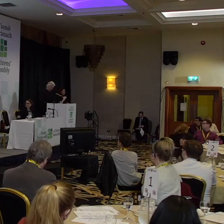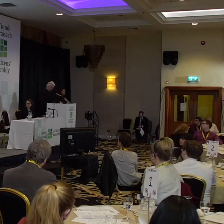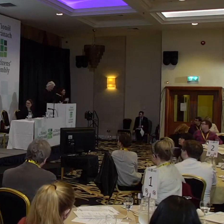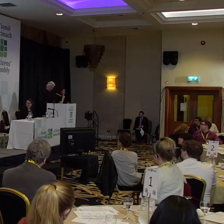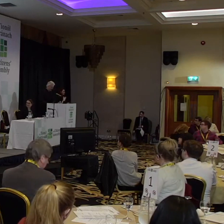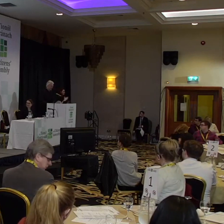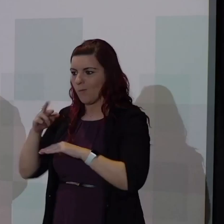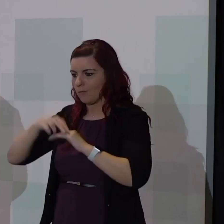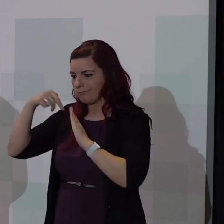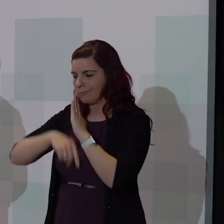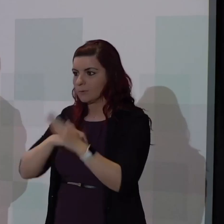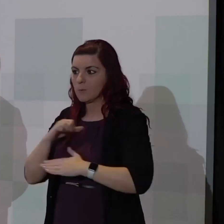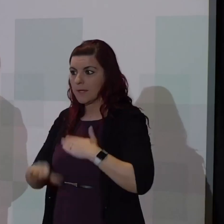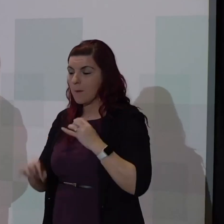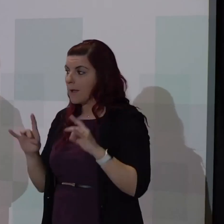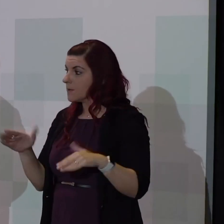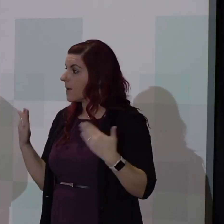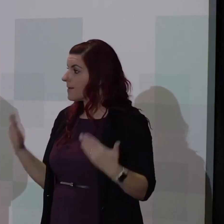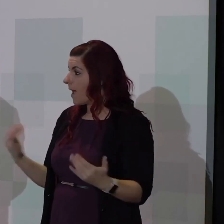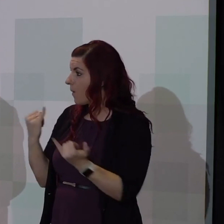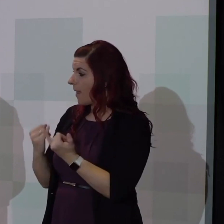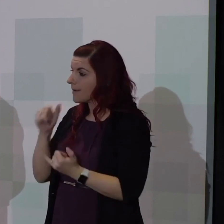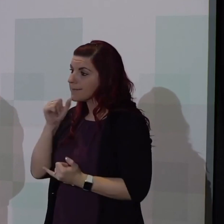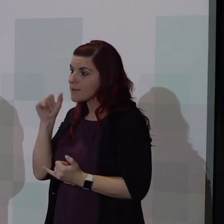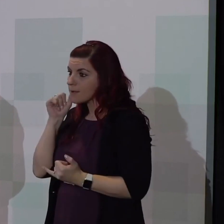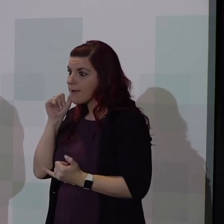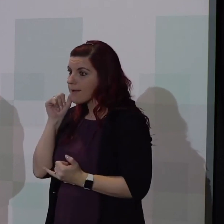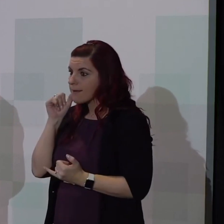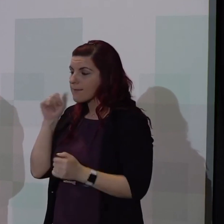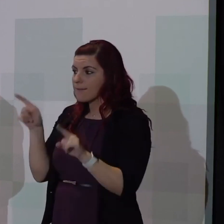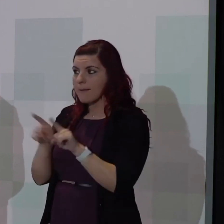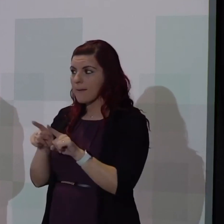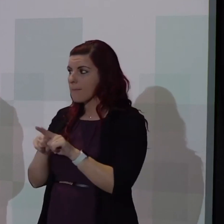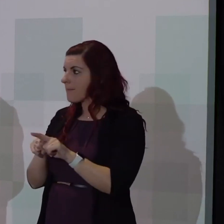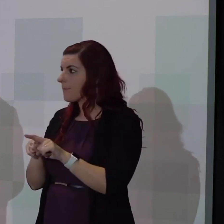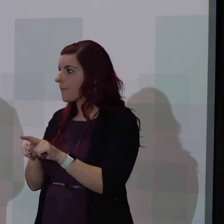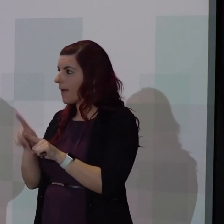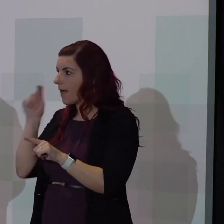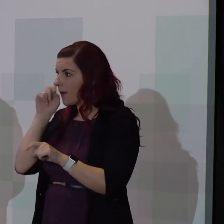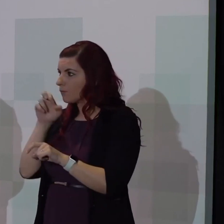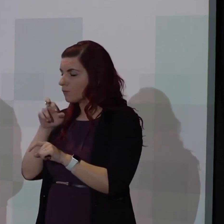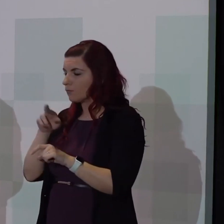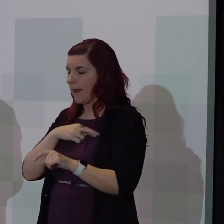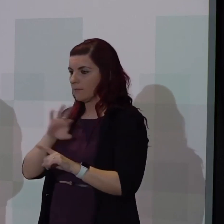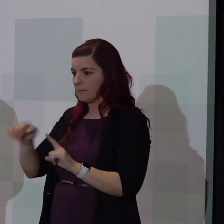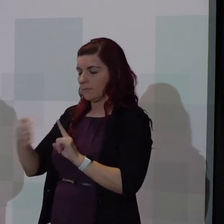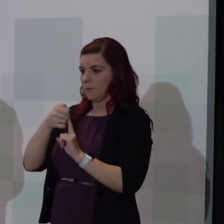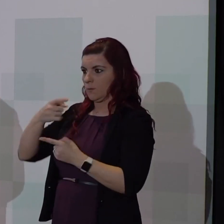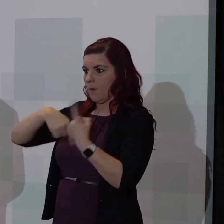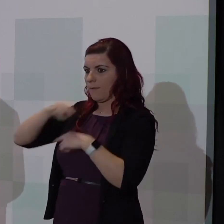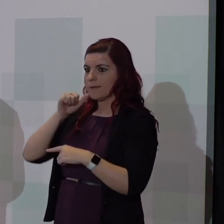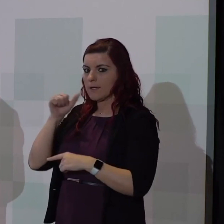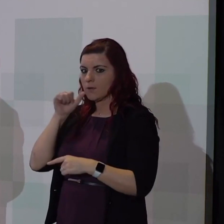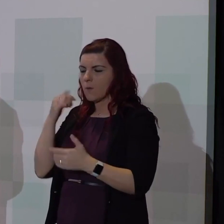them later today. Now, as yesterday, I think what spoke really very clearly to all of us was